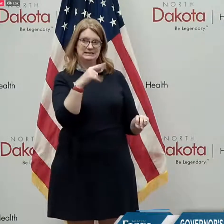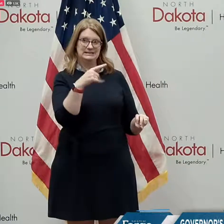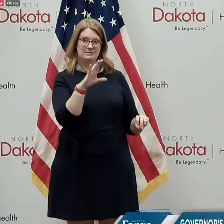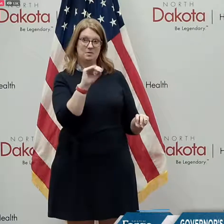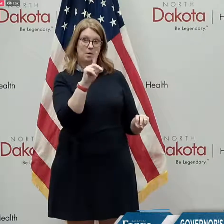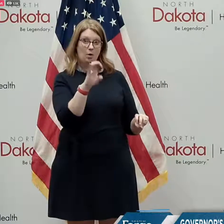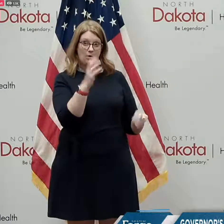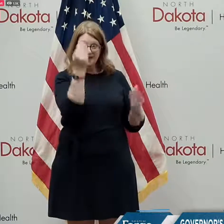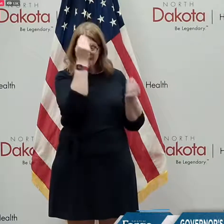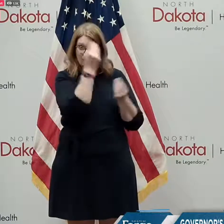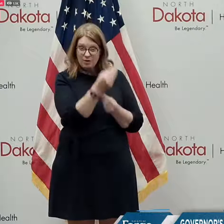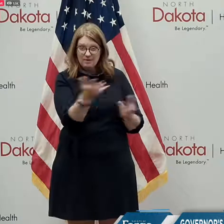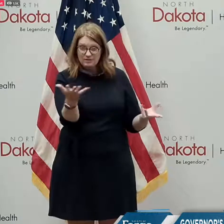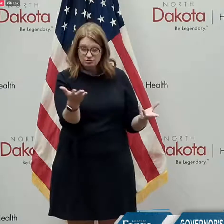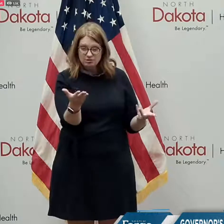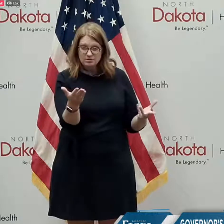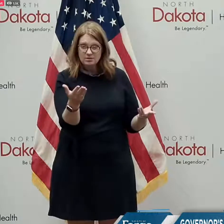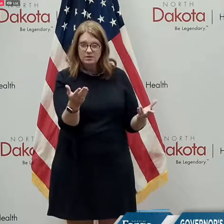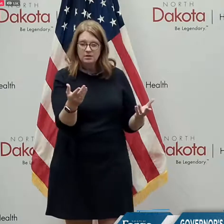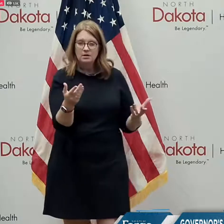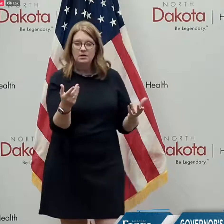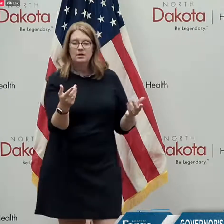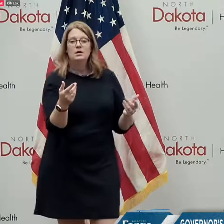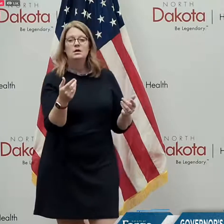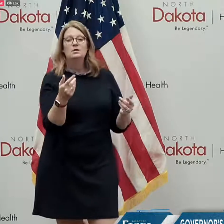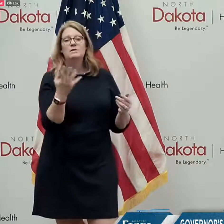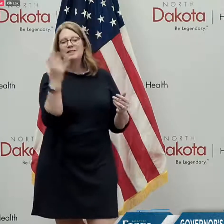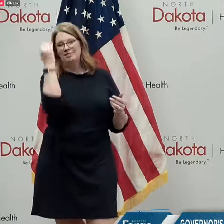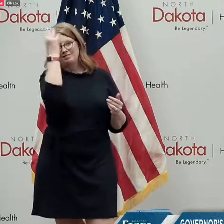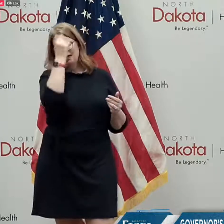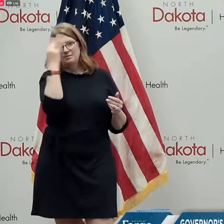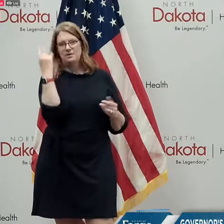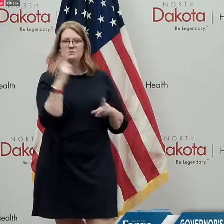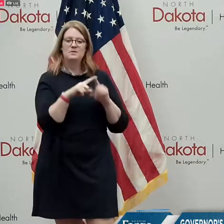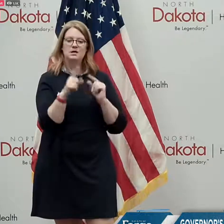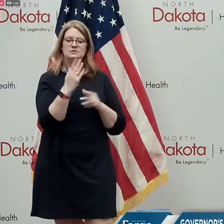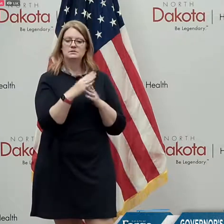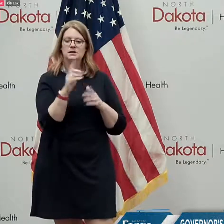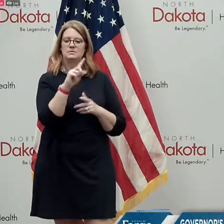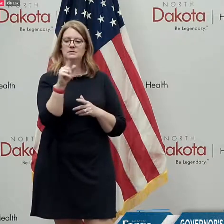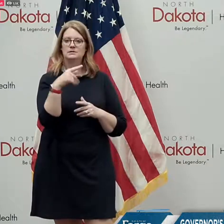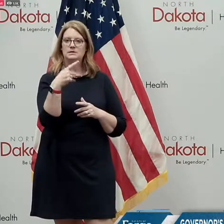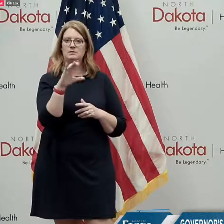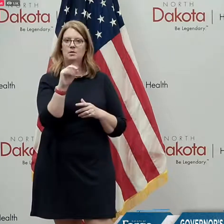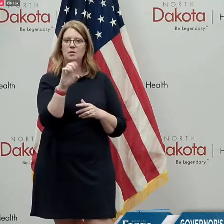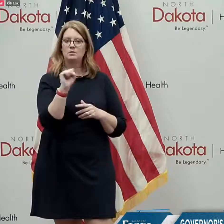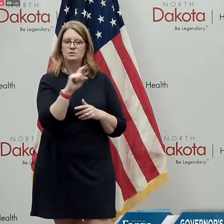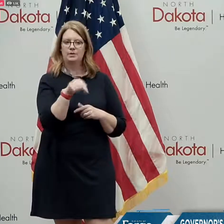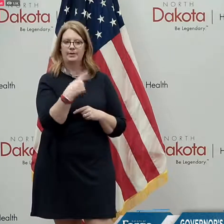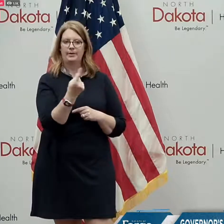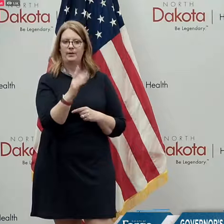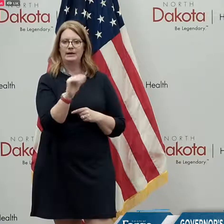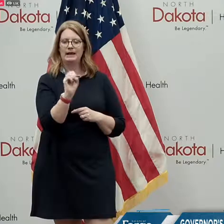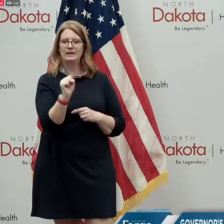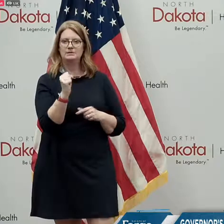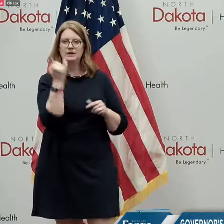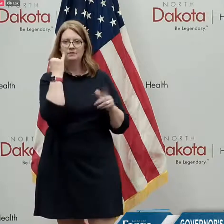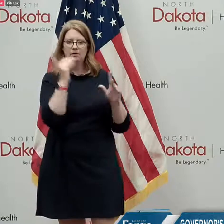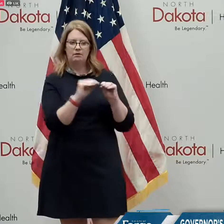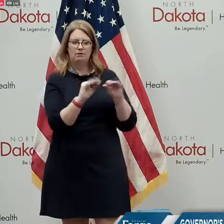aspiring to potentially release, we know that in some zip codes there might have only been one case, and so if you release it by zip